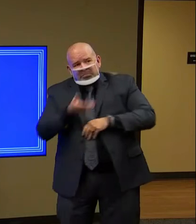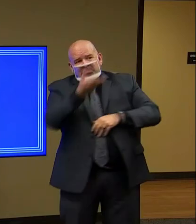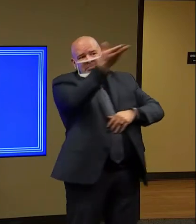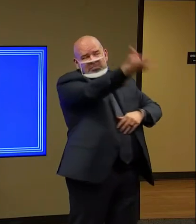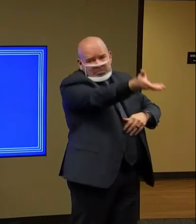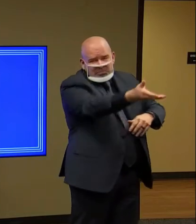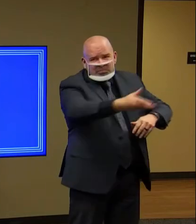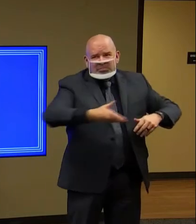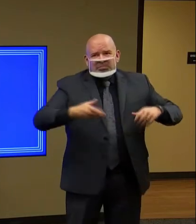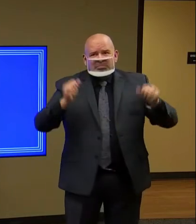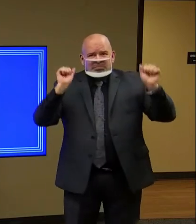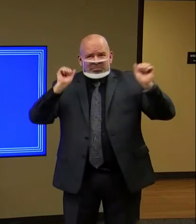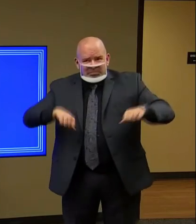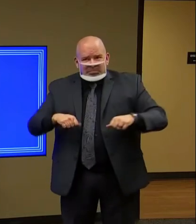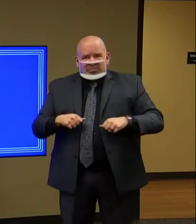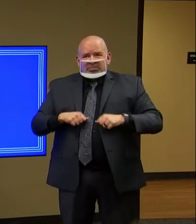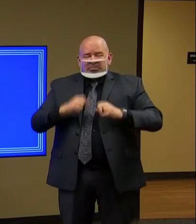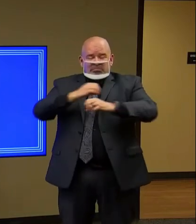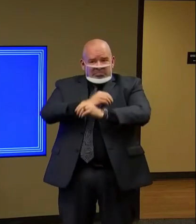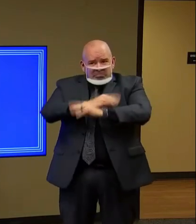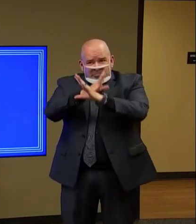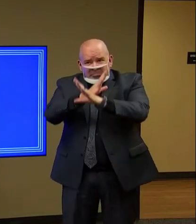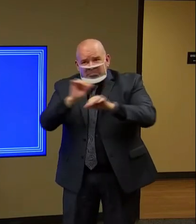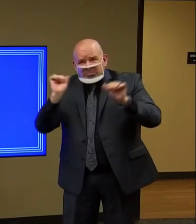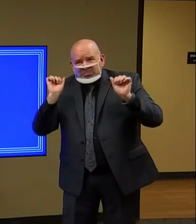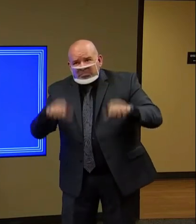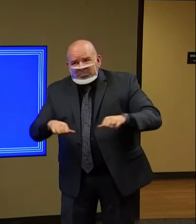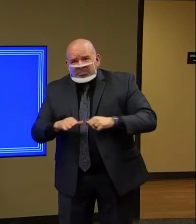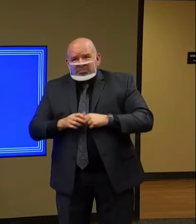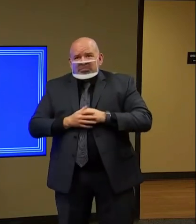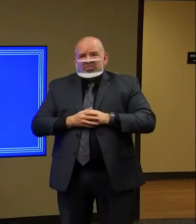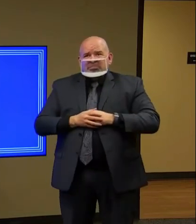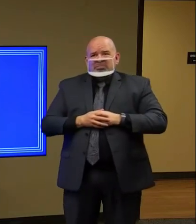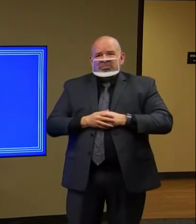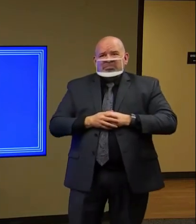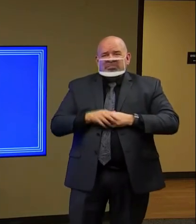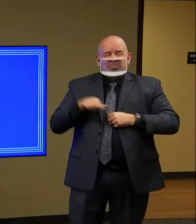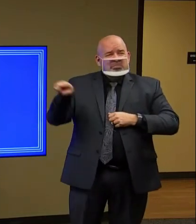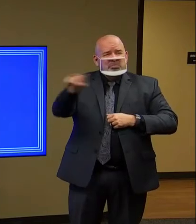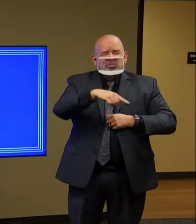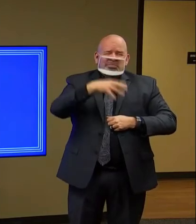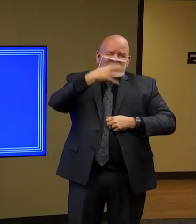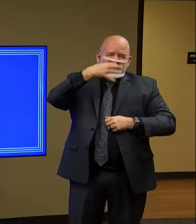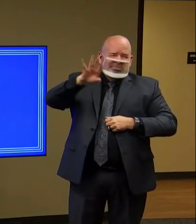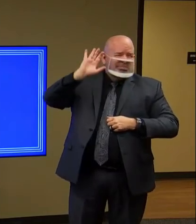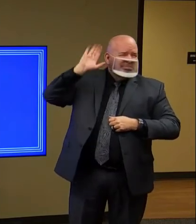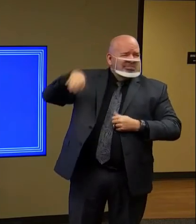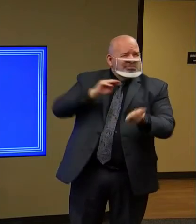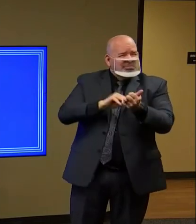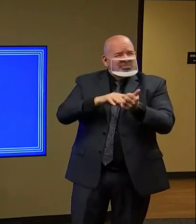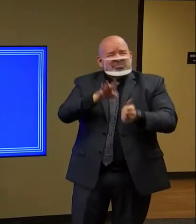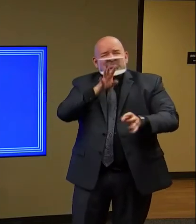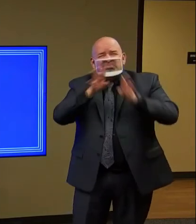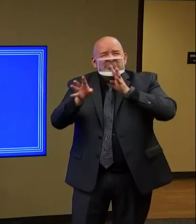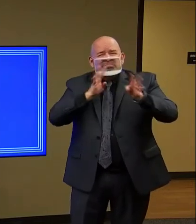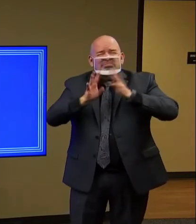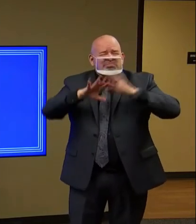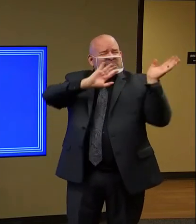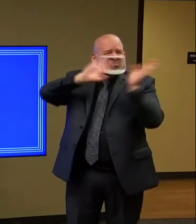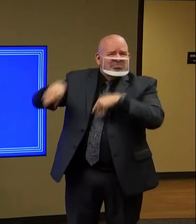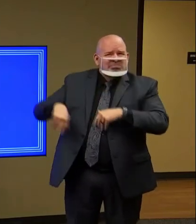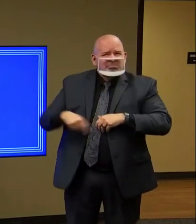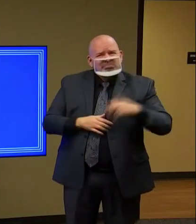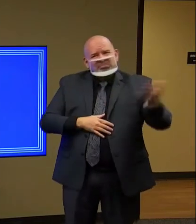take the doctor's advice on that, and you're going to bring that single older person into the family